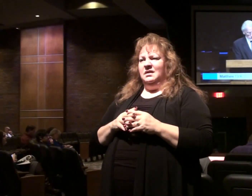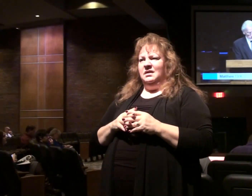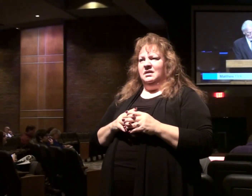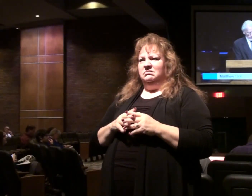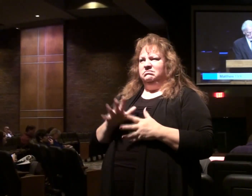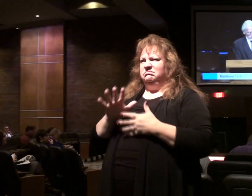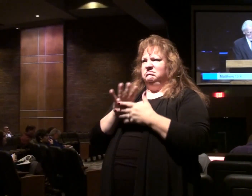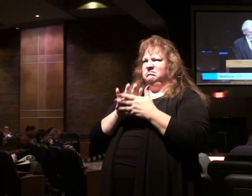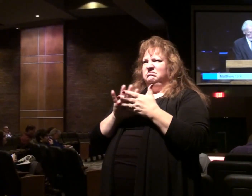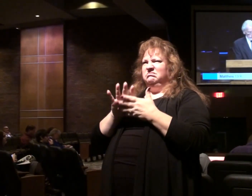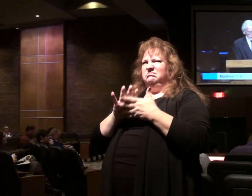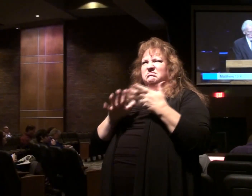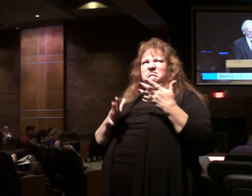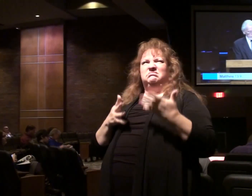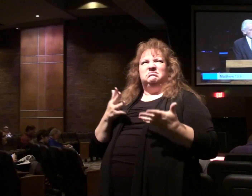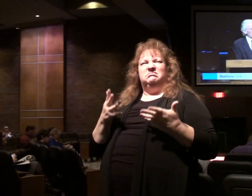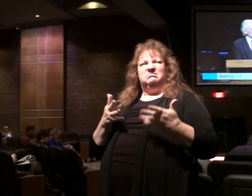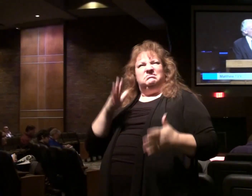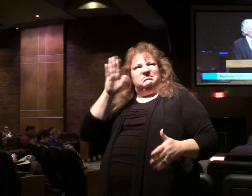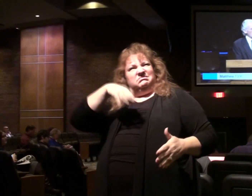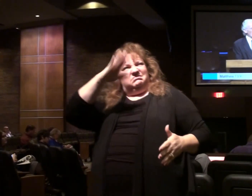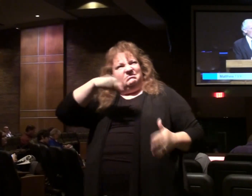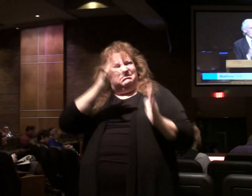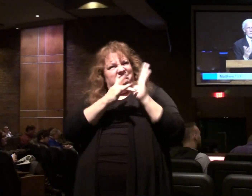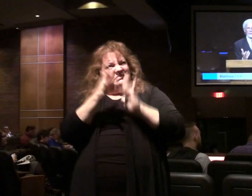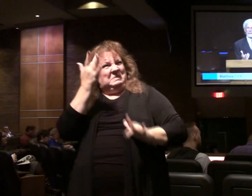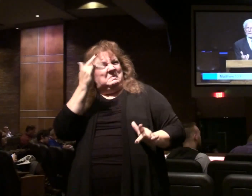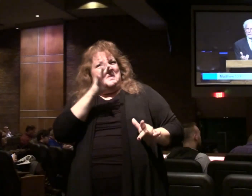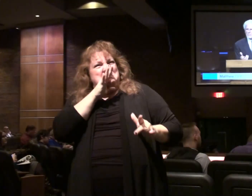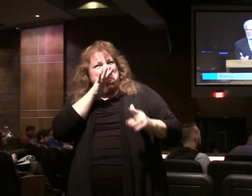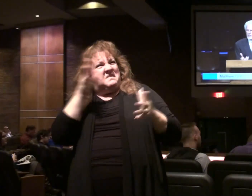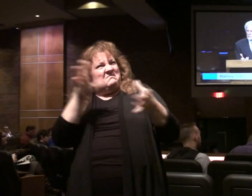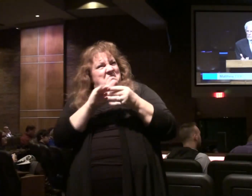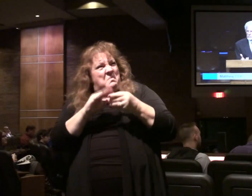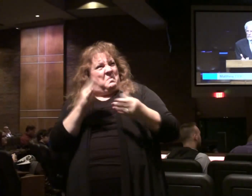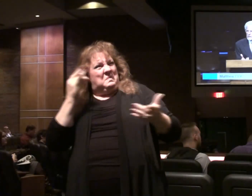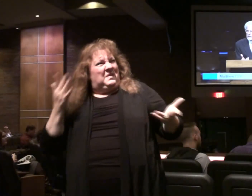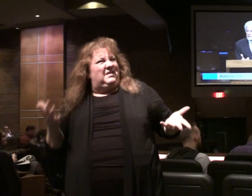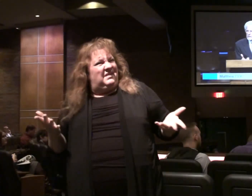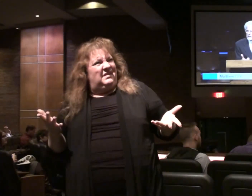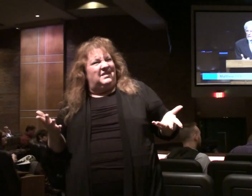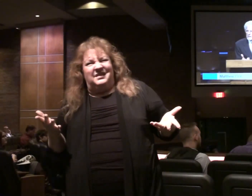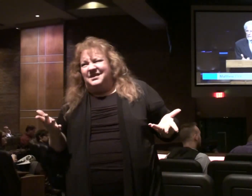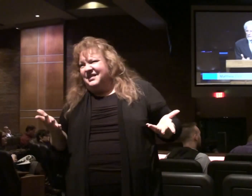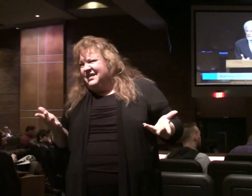are a little confused, and that's why they ask the question, verse 10, why are you speaking to them in parables?